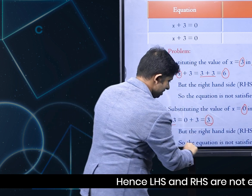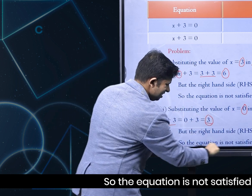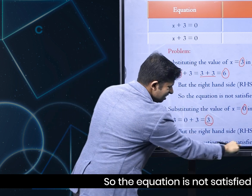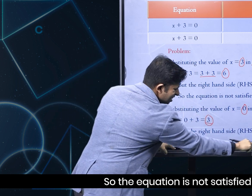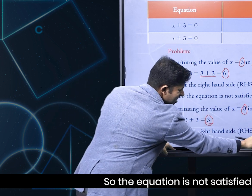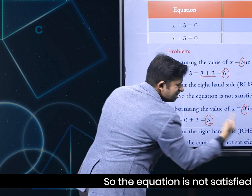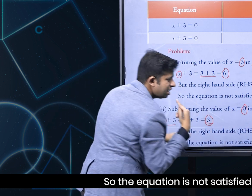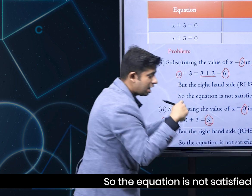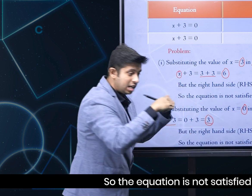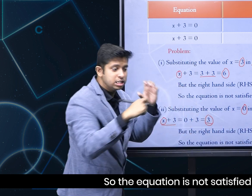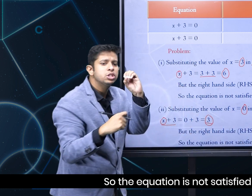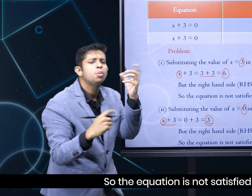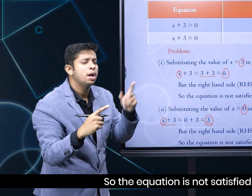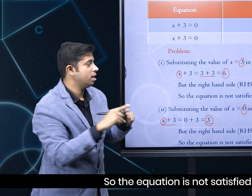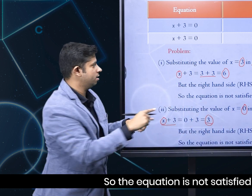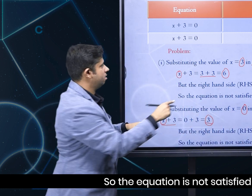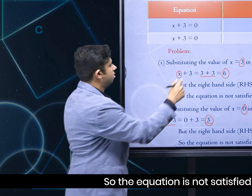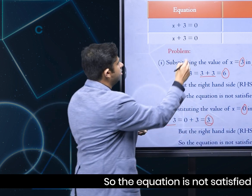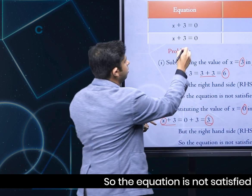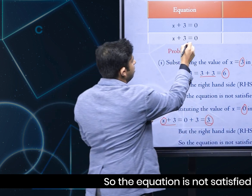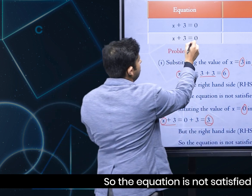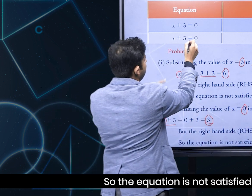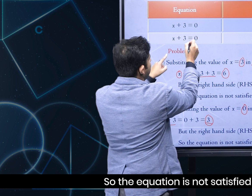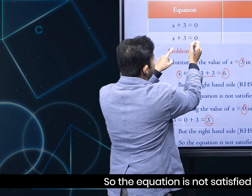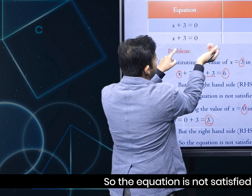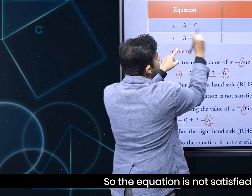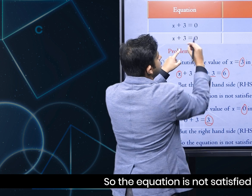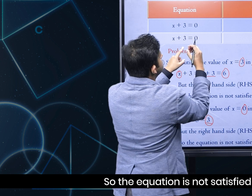So the equation is not satisfied at x equals to 0.